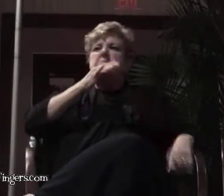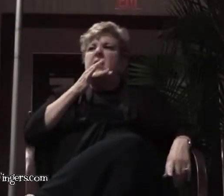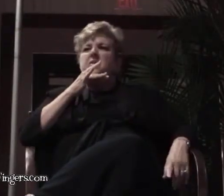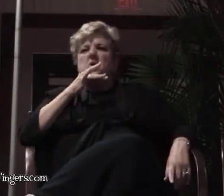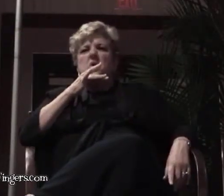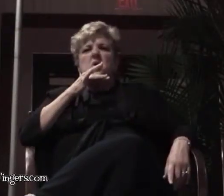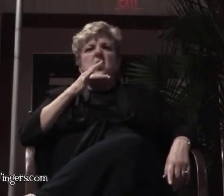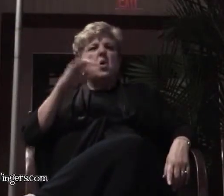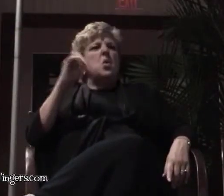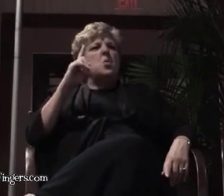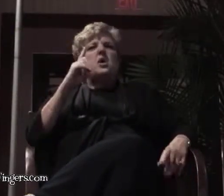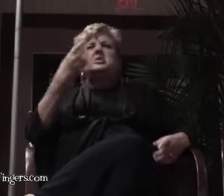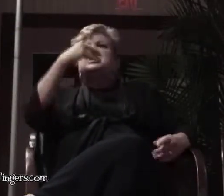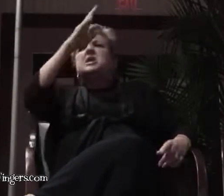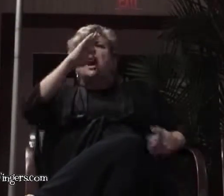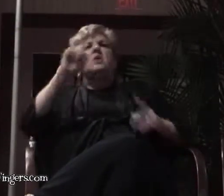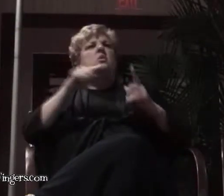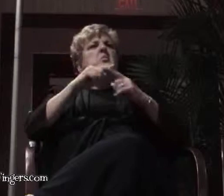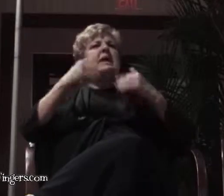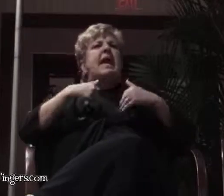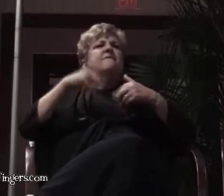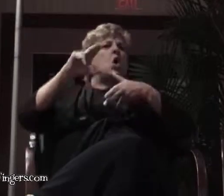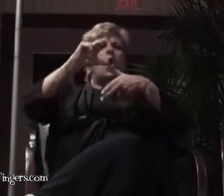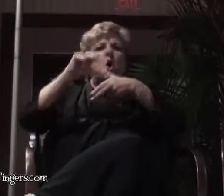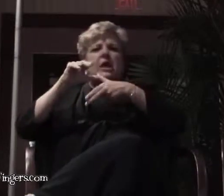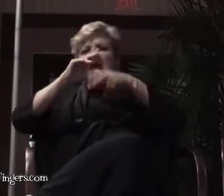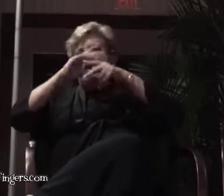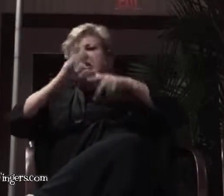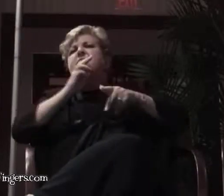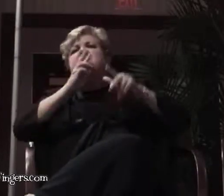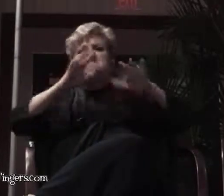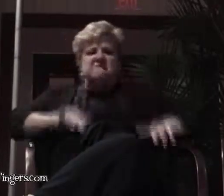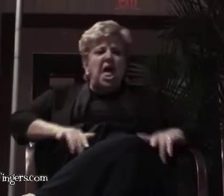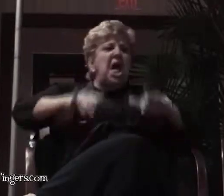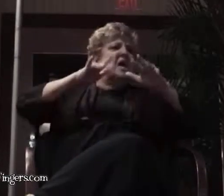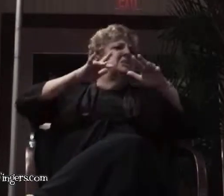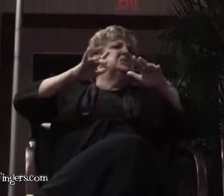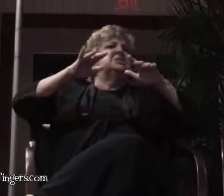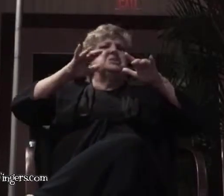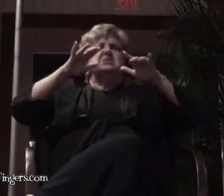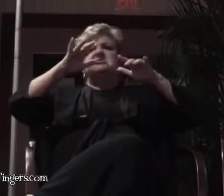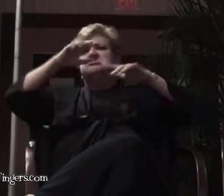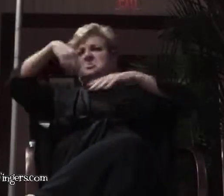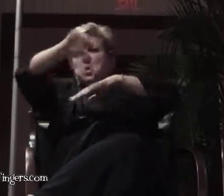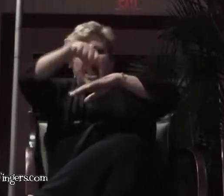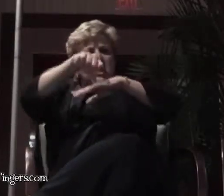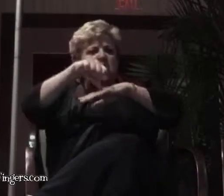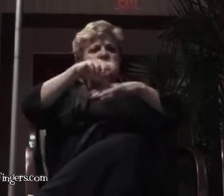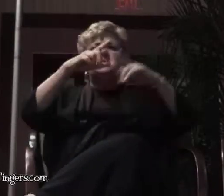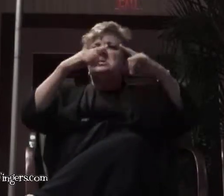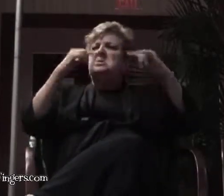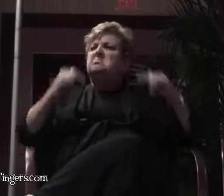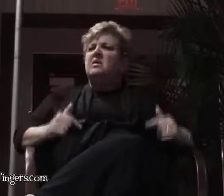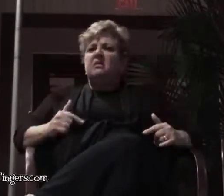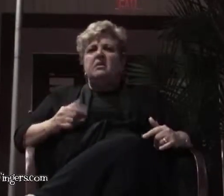and the hurricanes and the floods and the earthquakes and the atrocities? There's a God, He must be a damn terrorist.